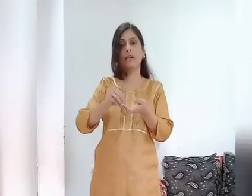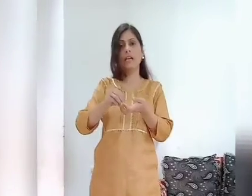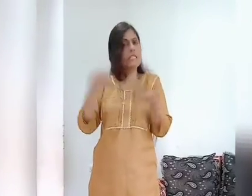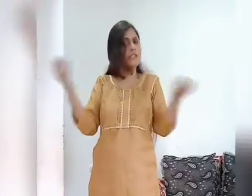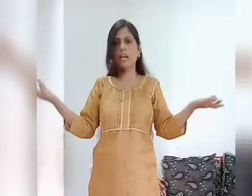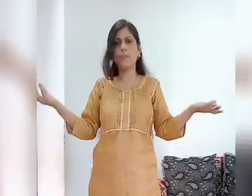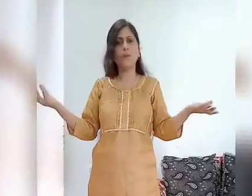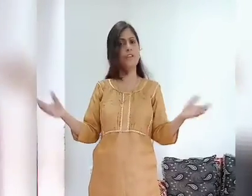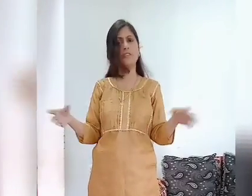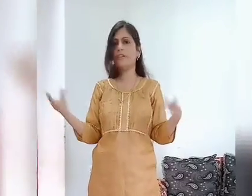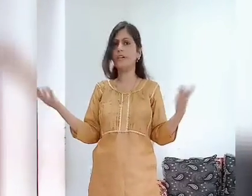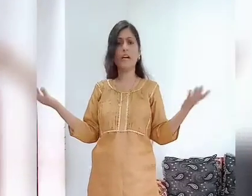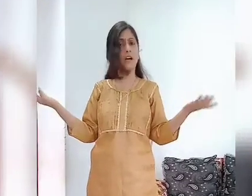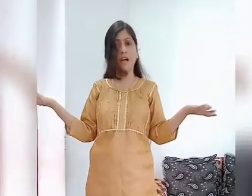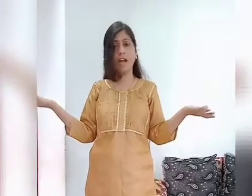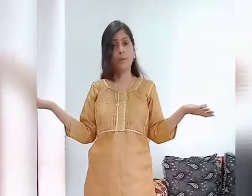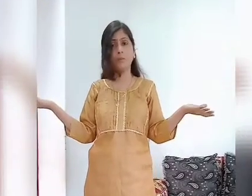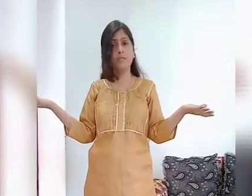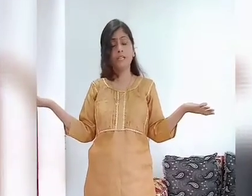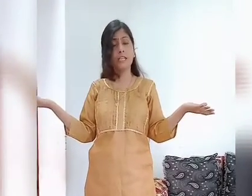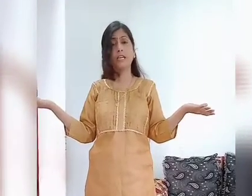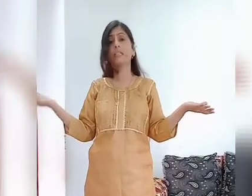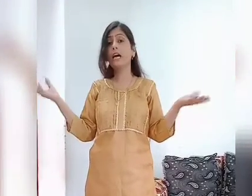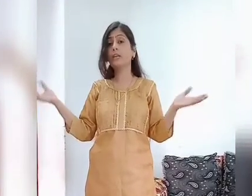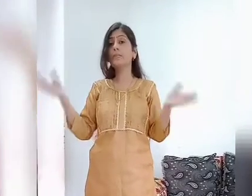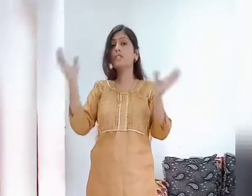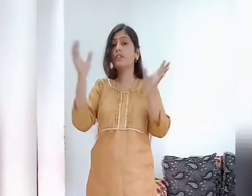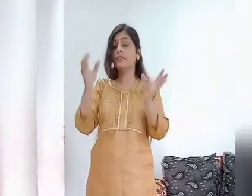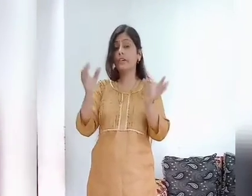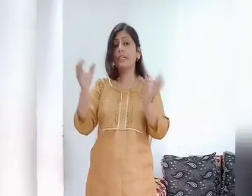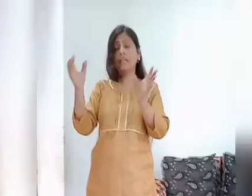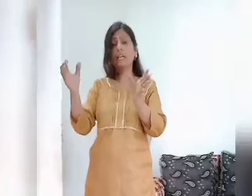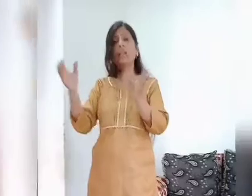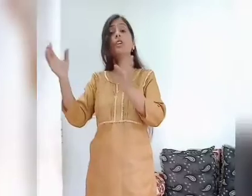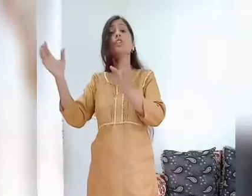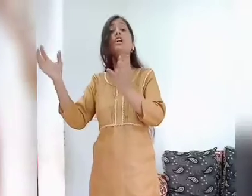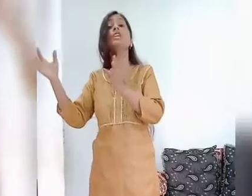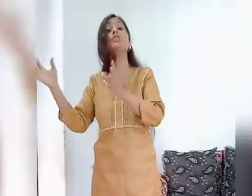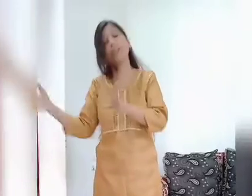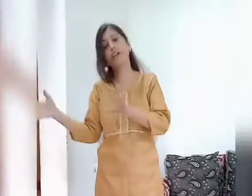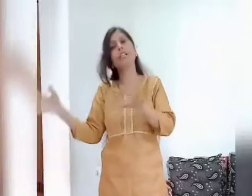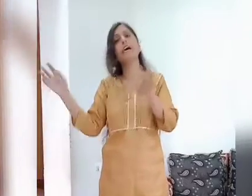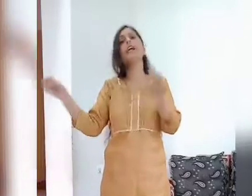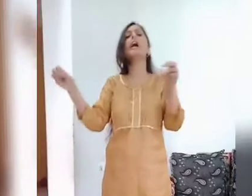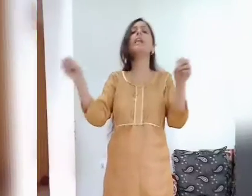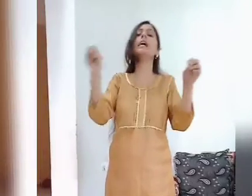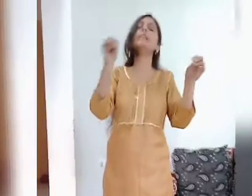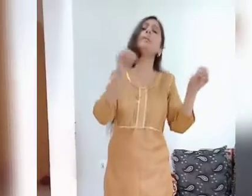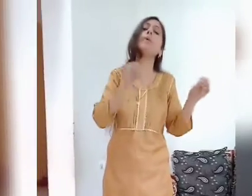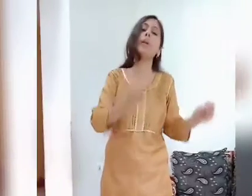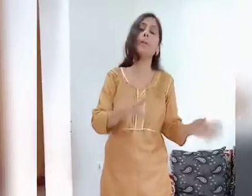is type of different atomicity. That means different in nature. They are alike in